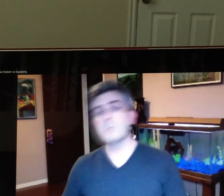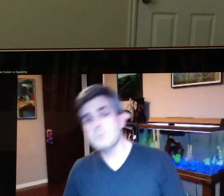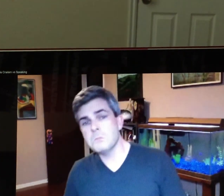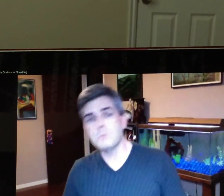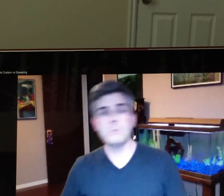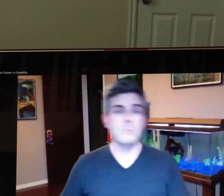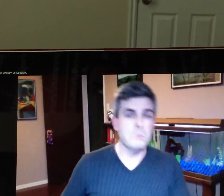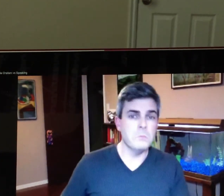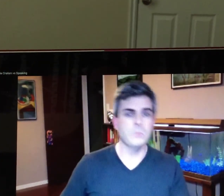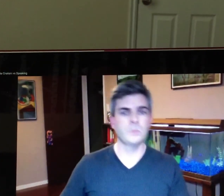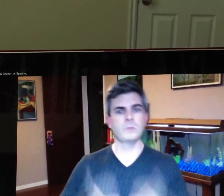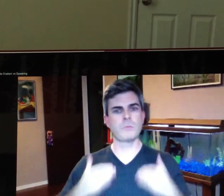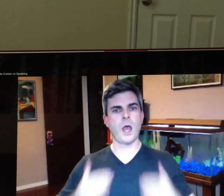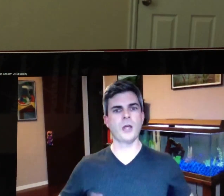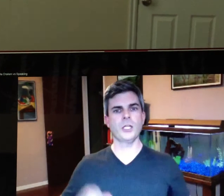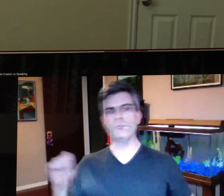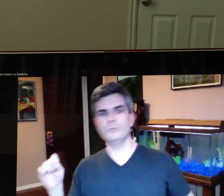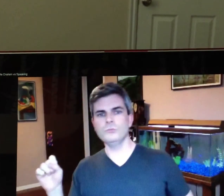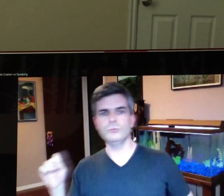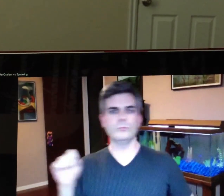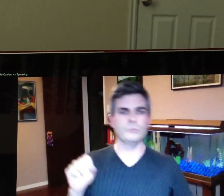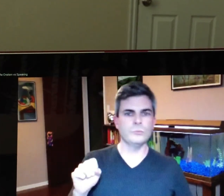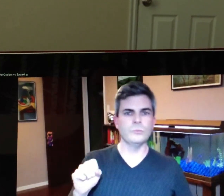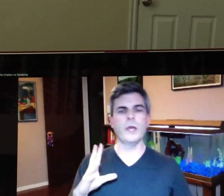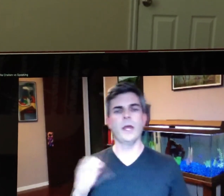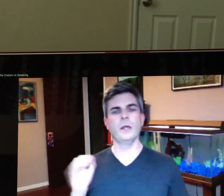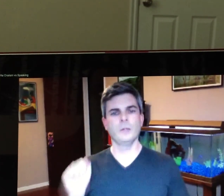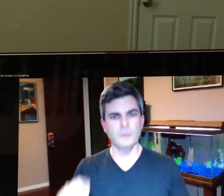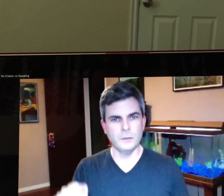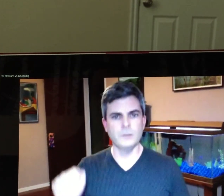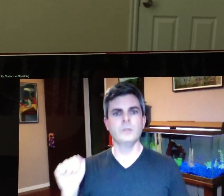It's the location, it's the contrasting, it's the body movements.